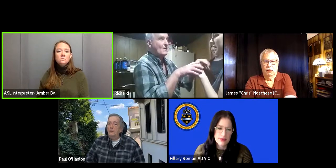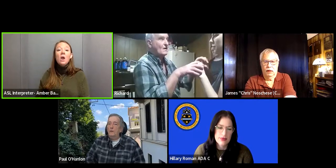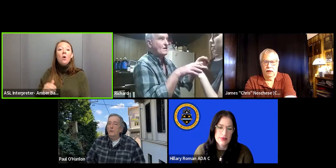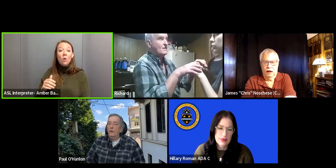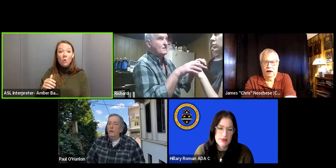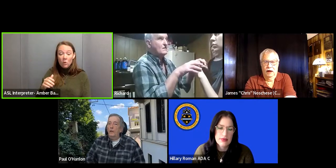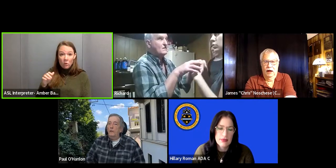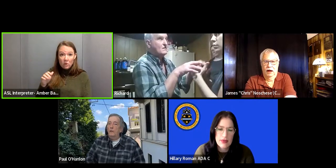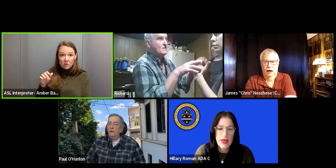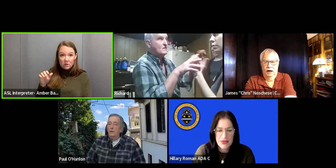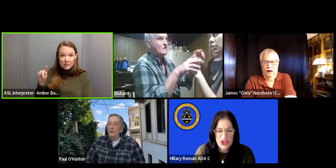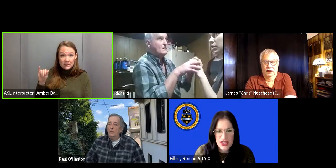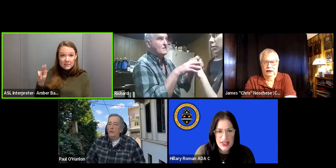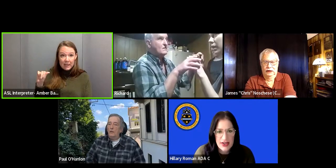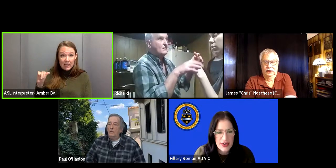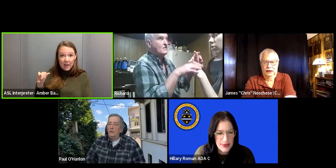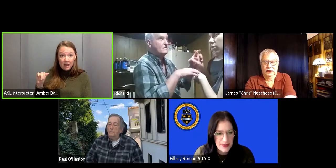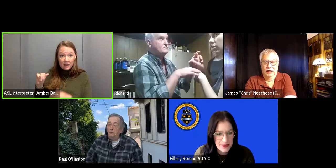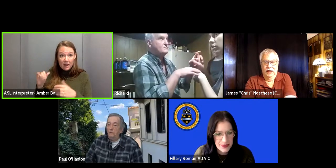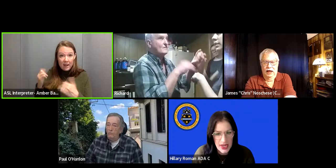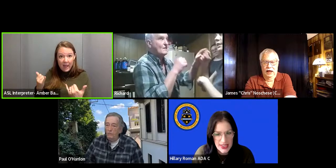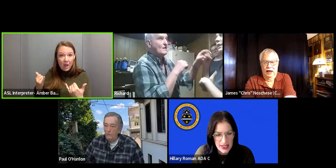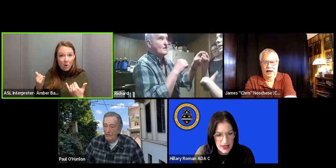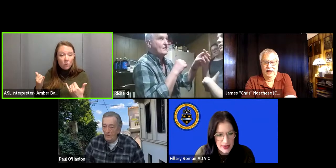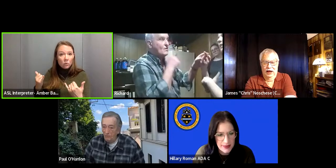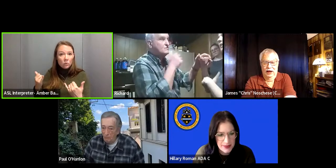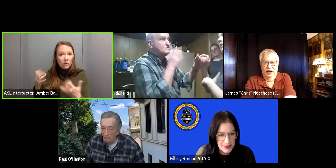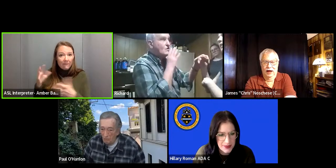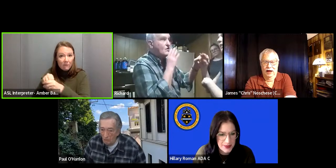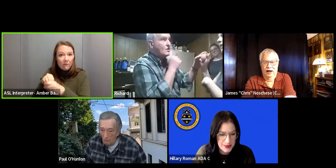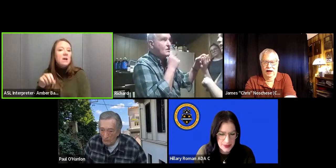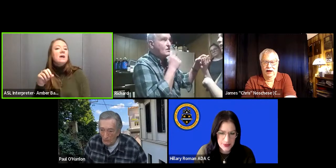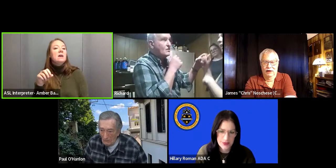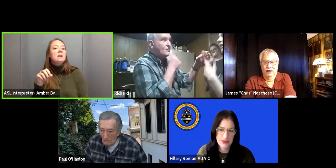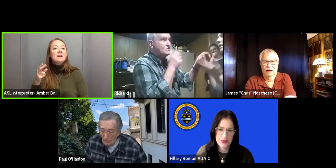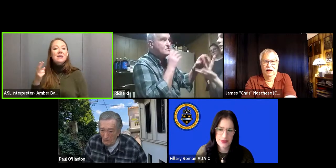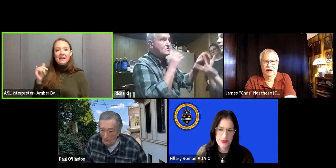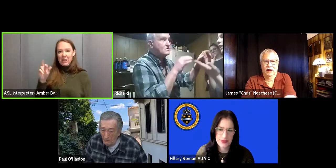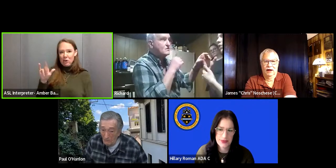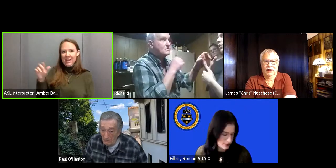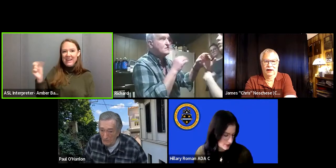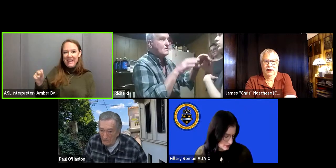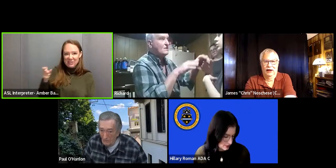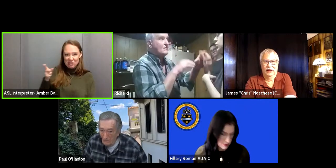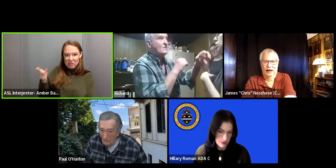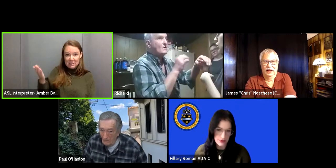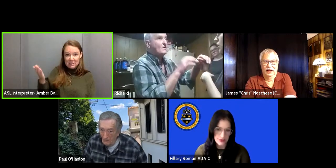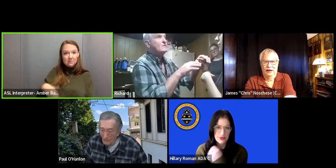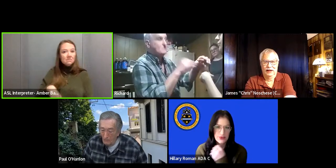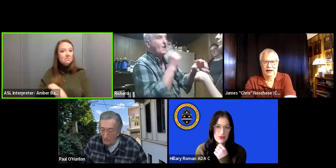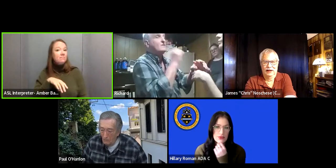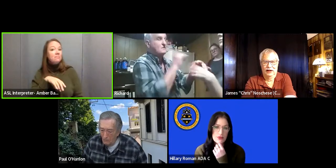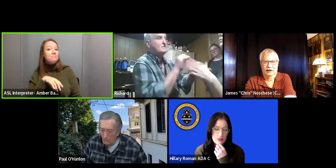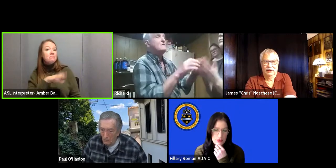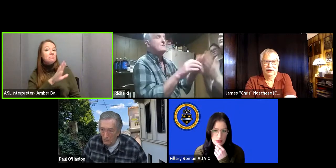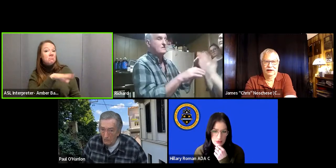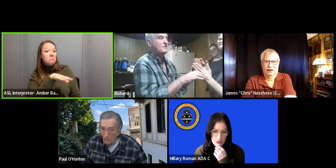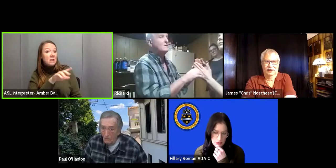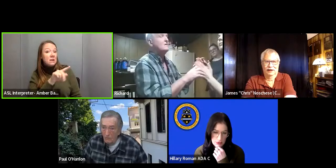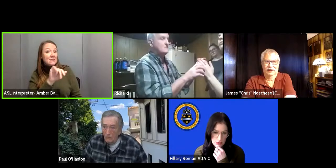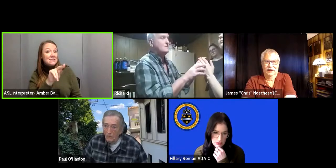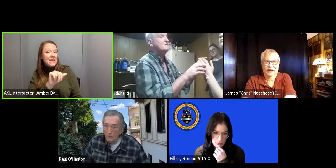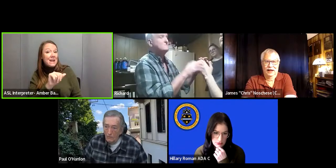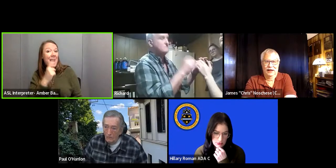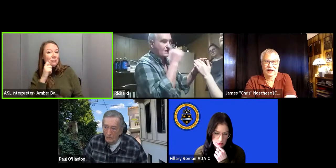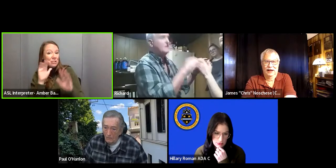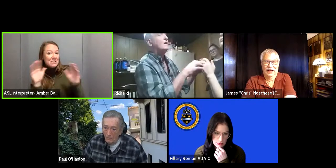over yet or not? Yep, she's here. Okay. Hi, All right, Tina, what I did, I basically just introduced